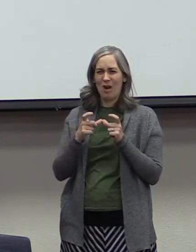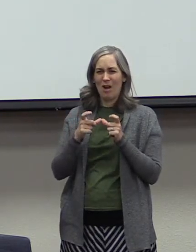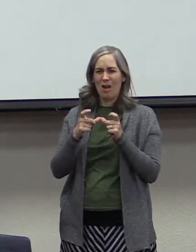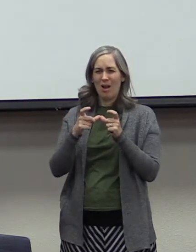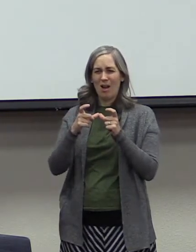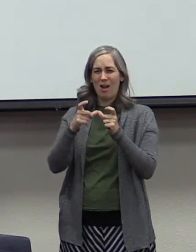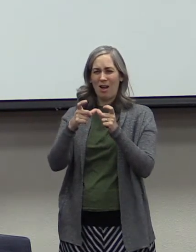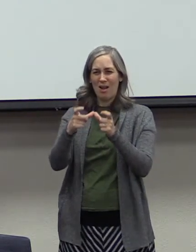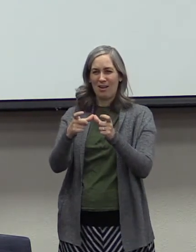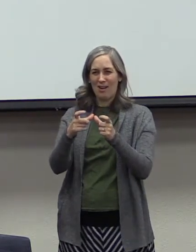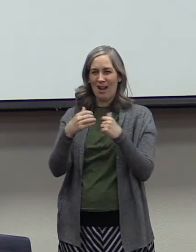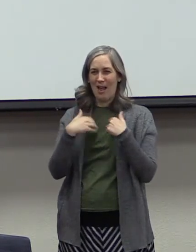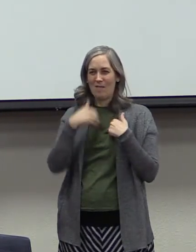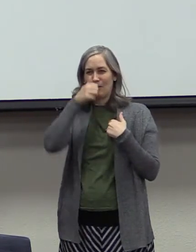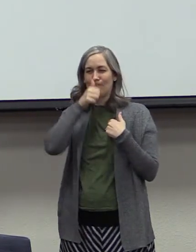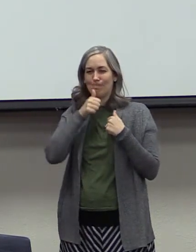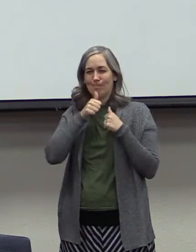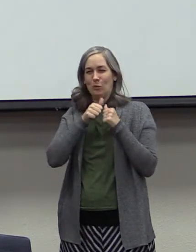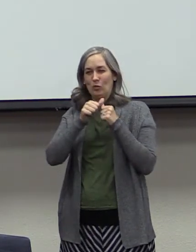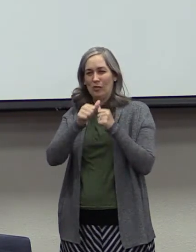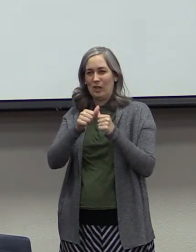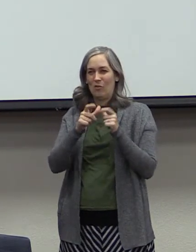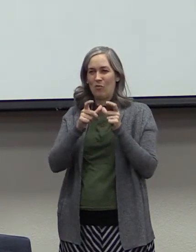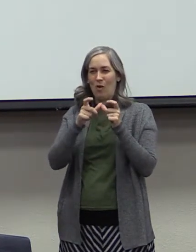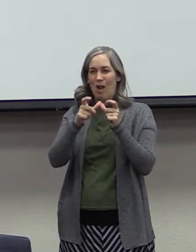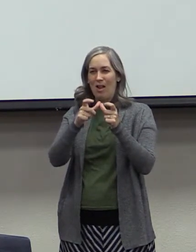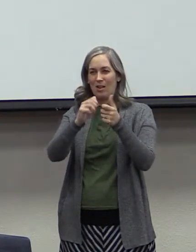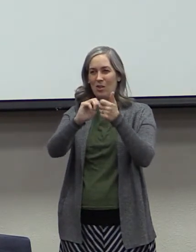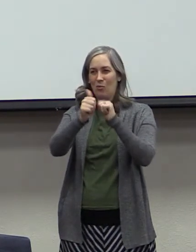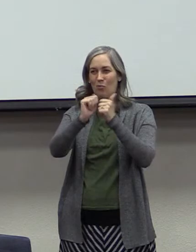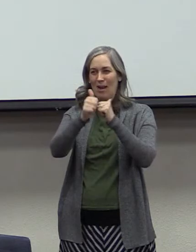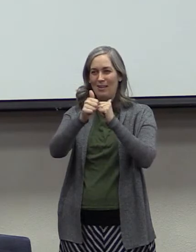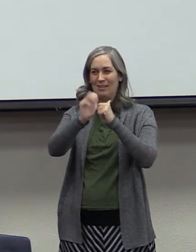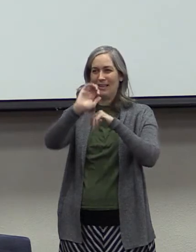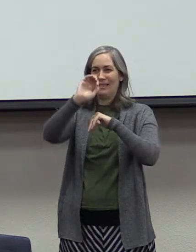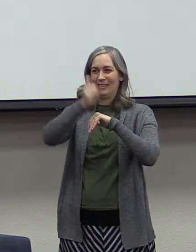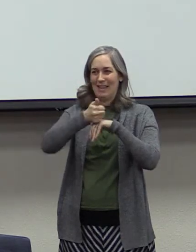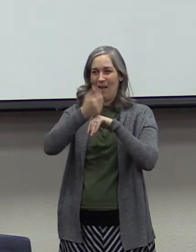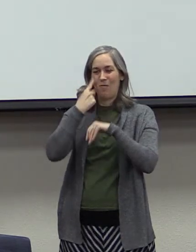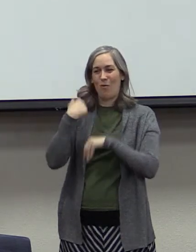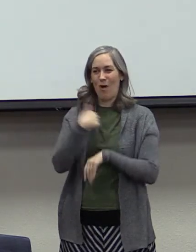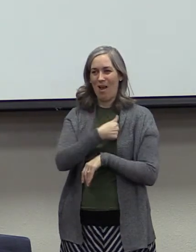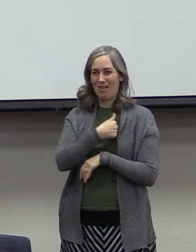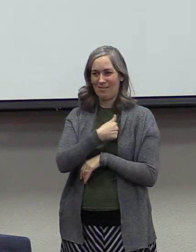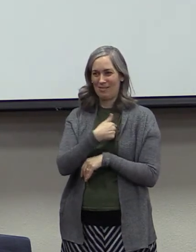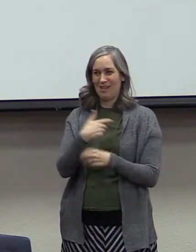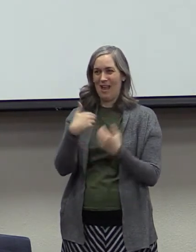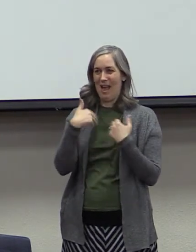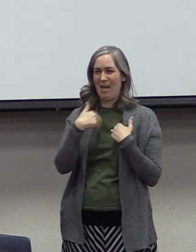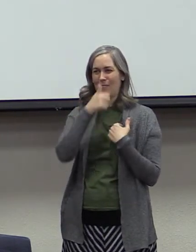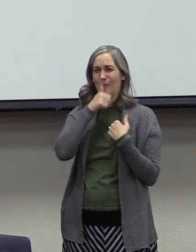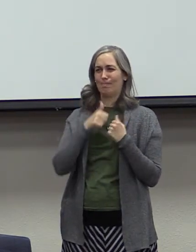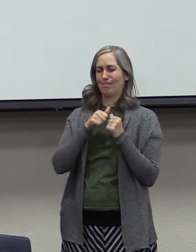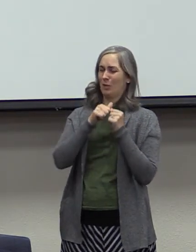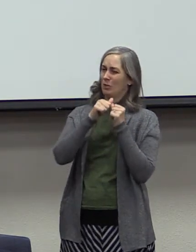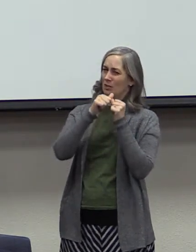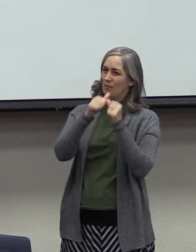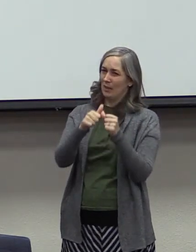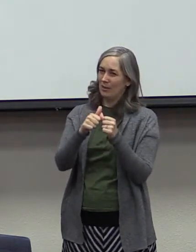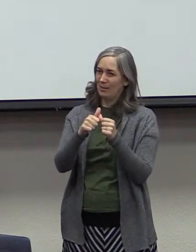the race marked out for us. We're called to run, and run with perseverance. Doesn't that imply difficulties along the